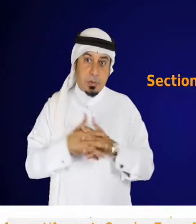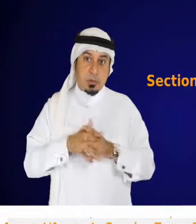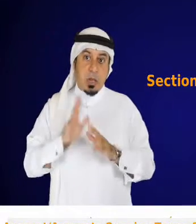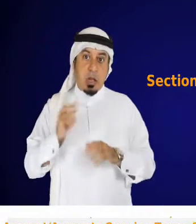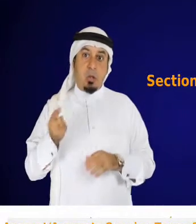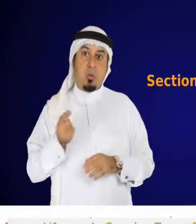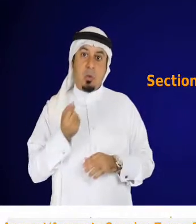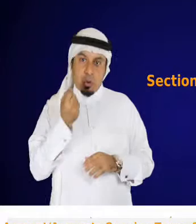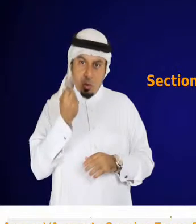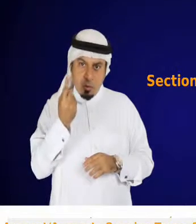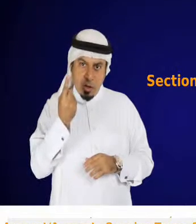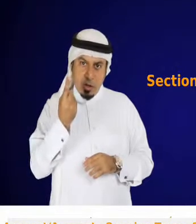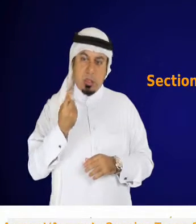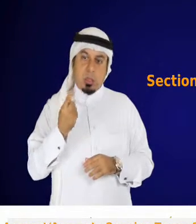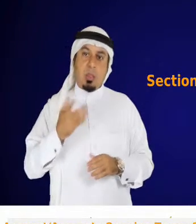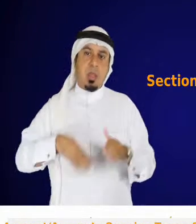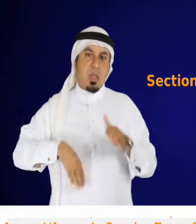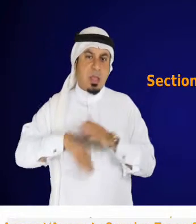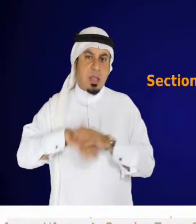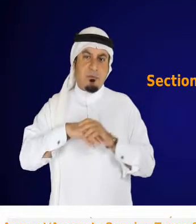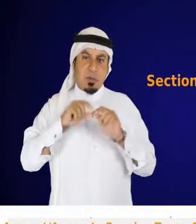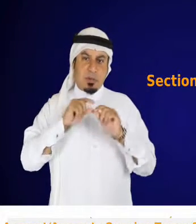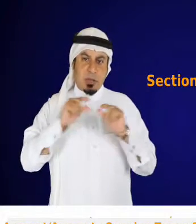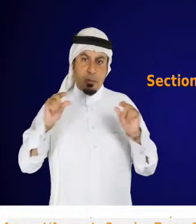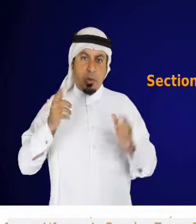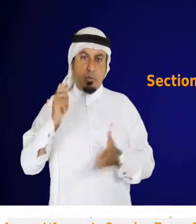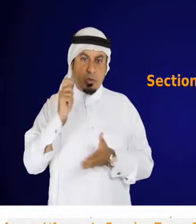and conduct set-off between all such accounts and balances.